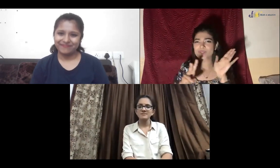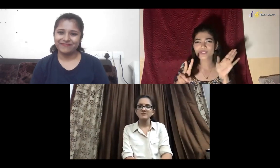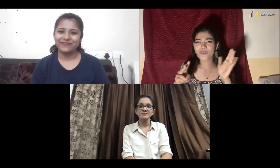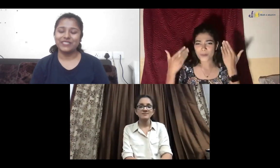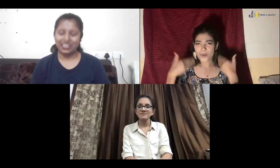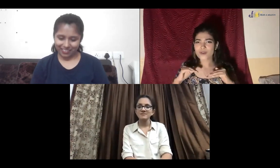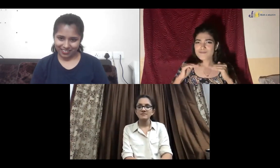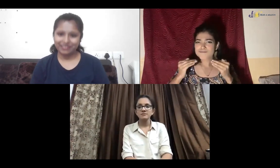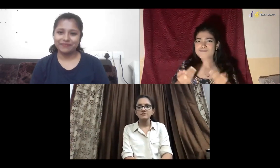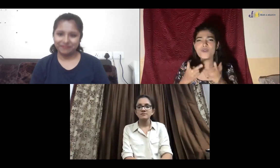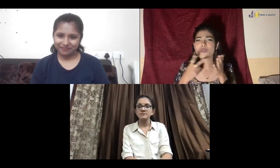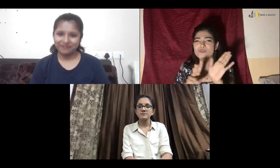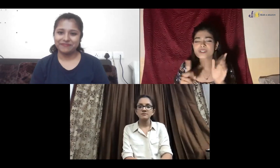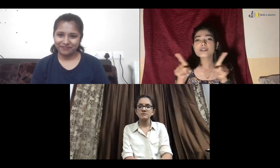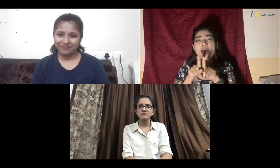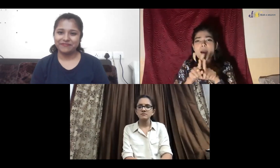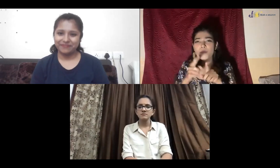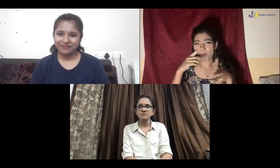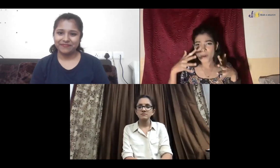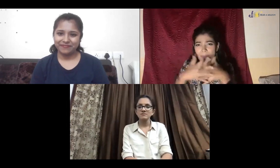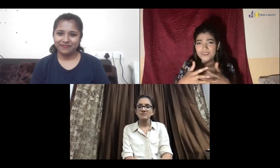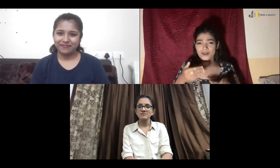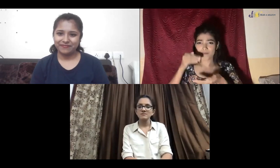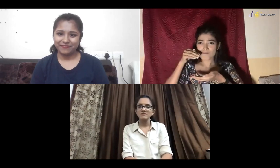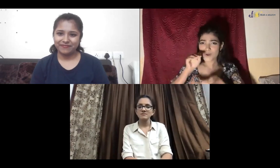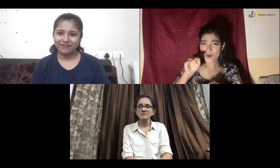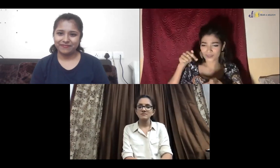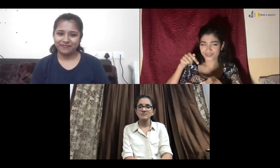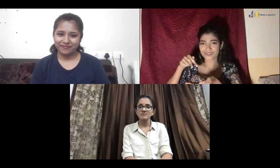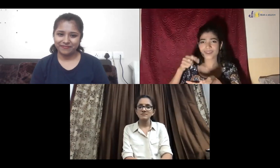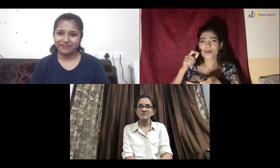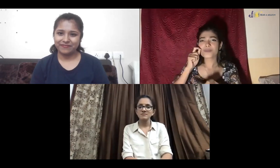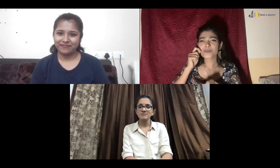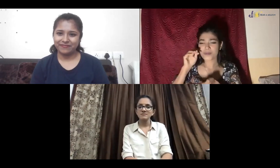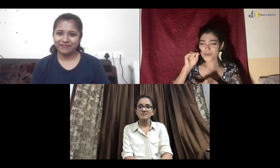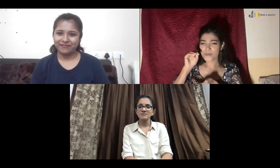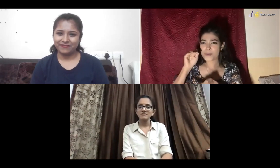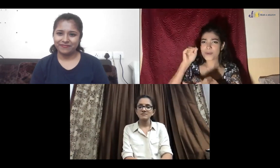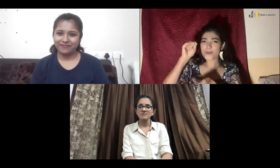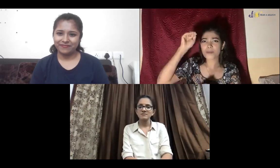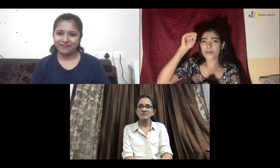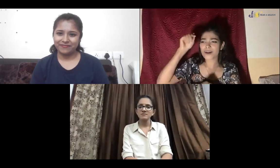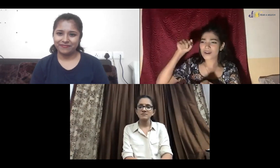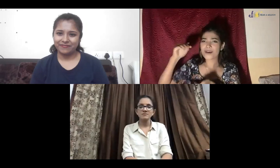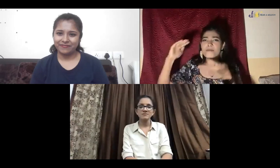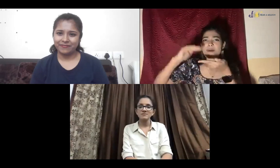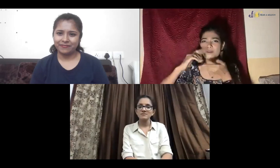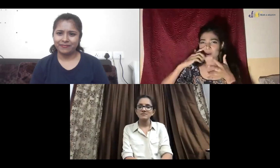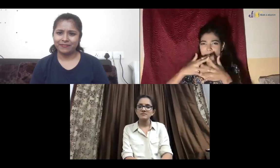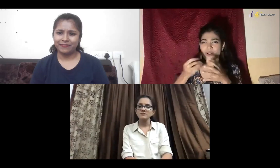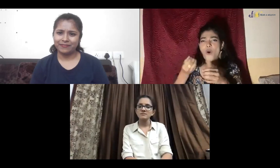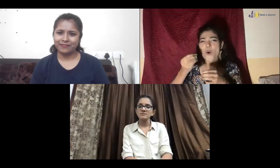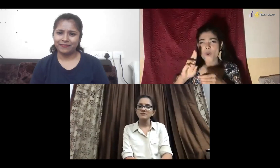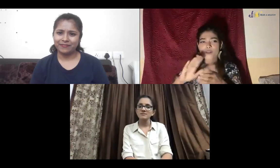nothing wrong. It's natural. If we have breast, that's okay. If a